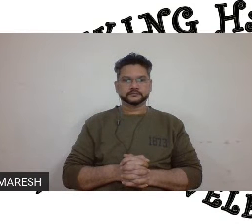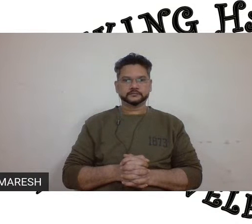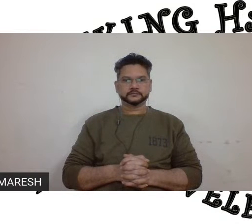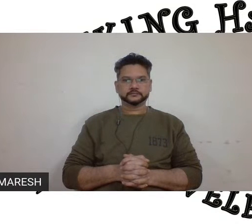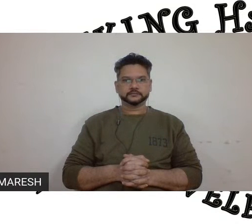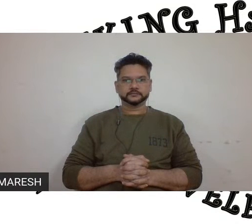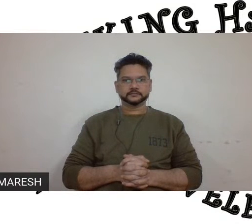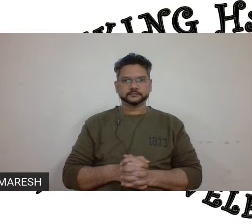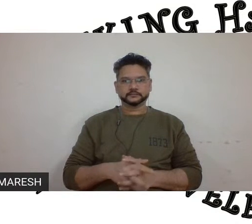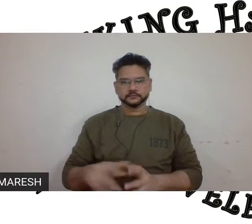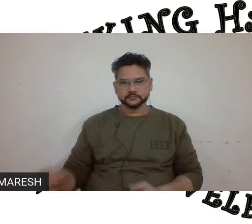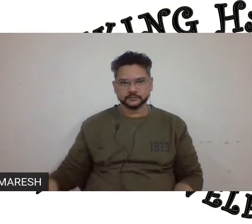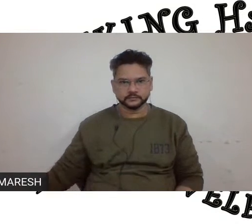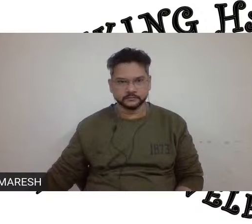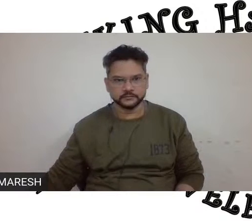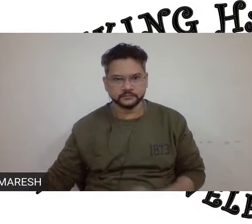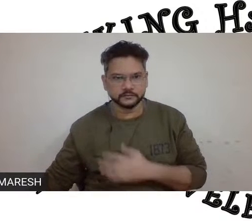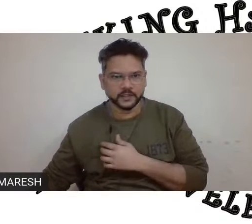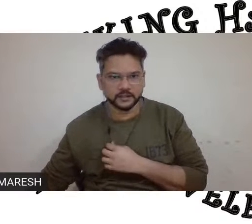Over to moderator, sir.